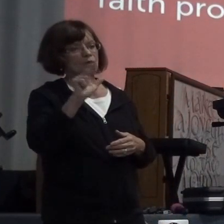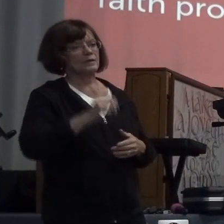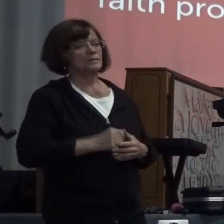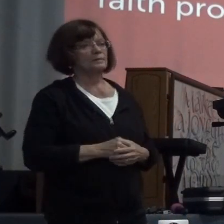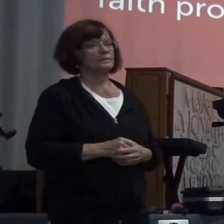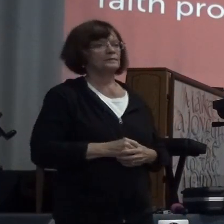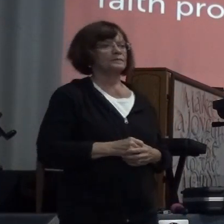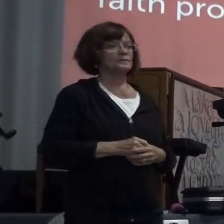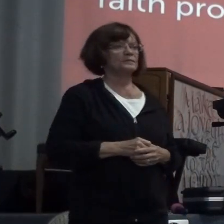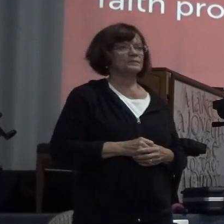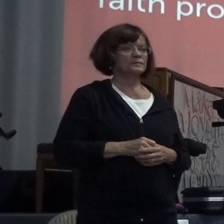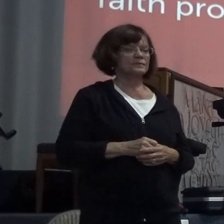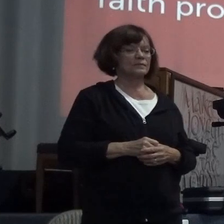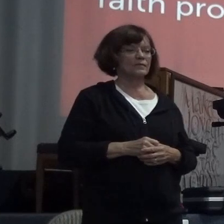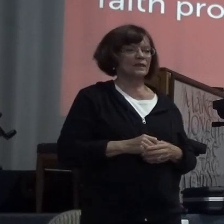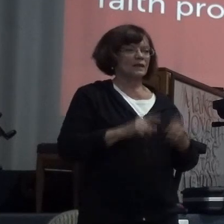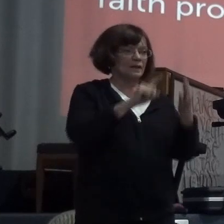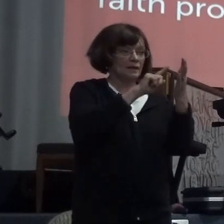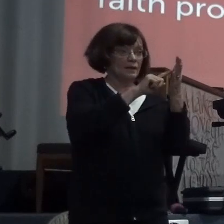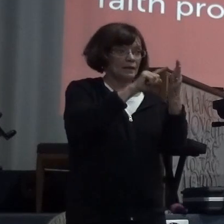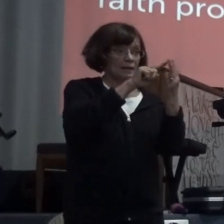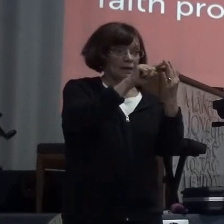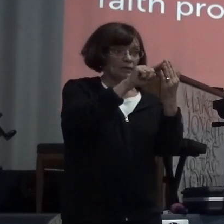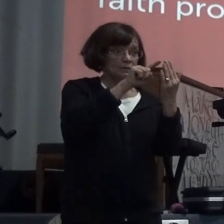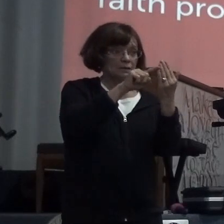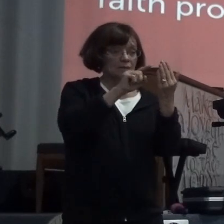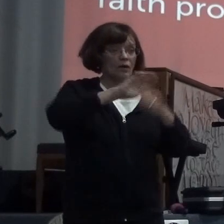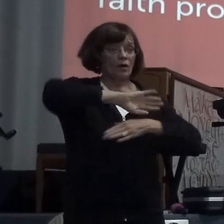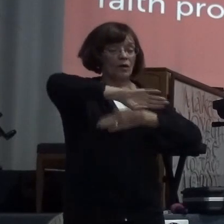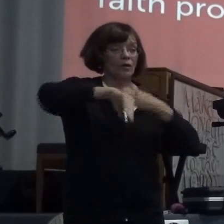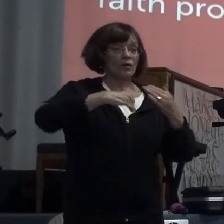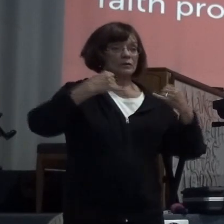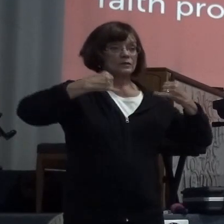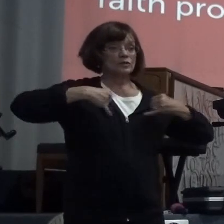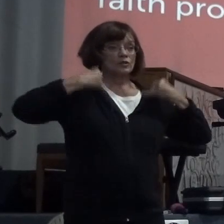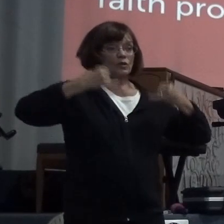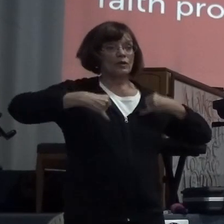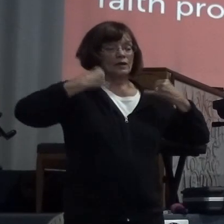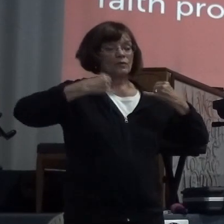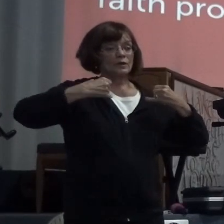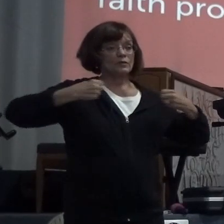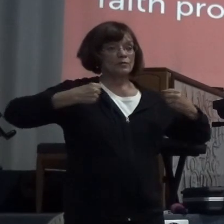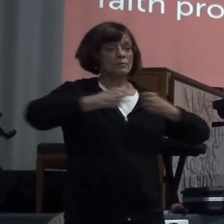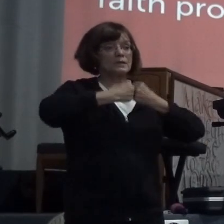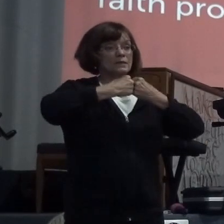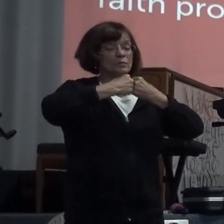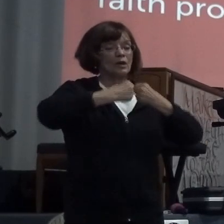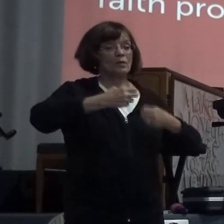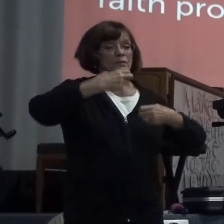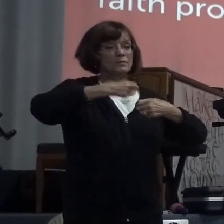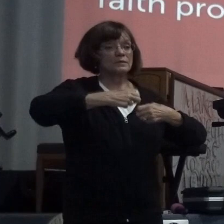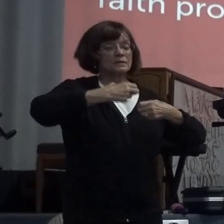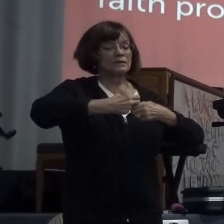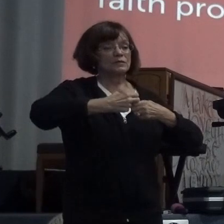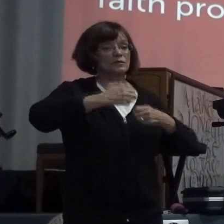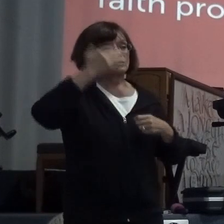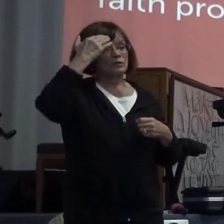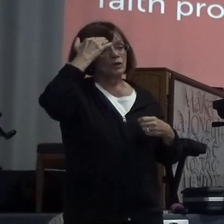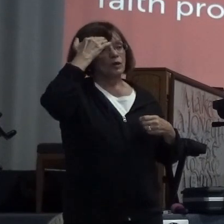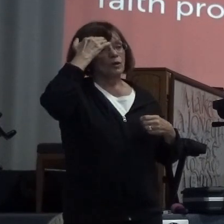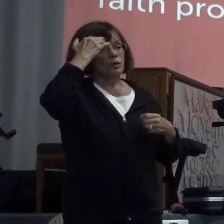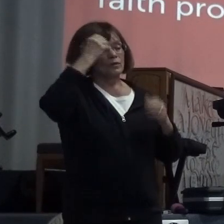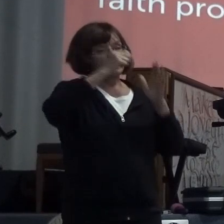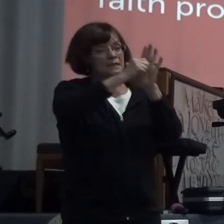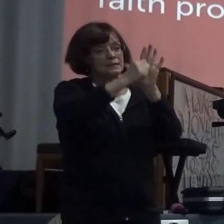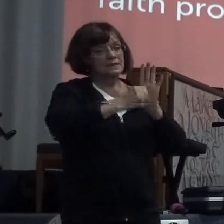So count it all joy, my brothers, when you meet trials of various kinds. For you know that the testing